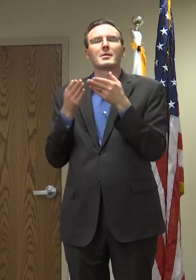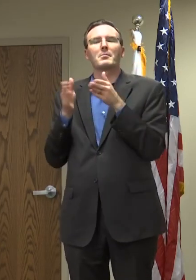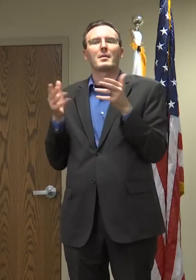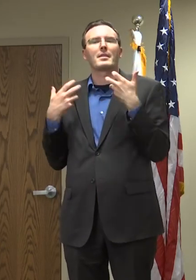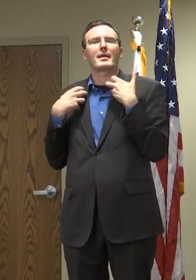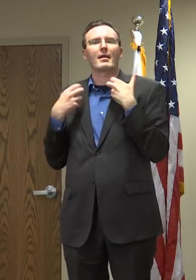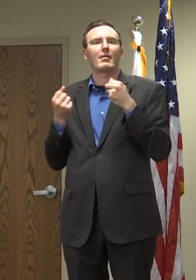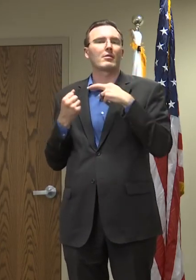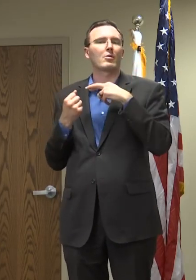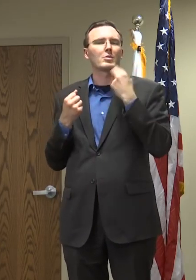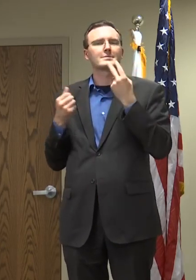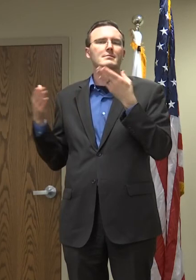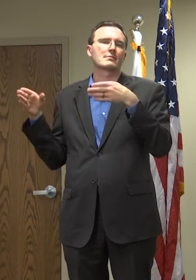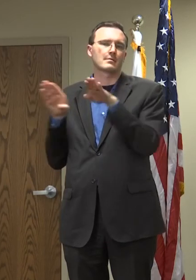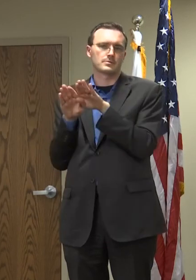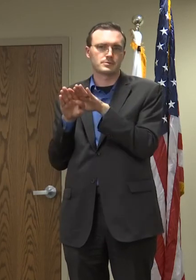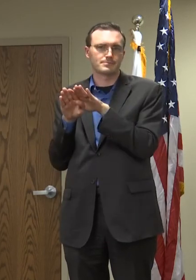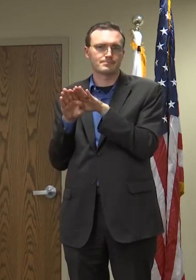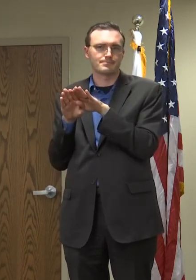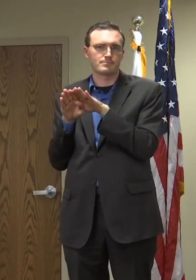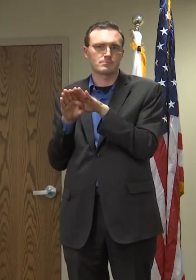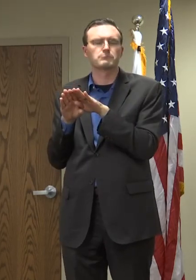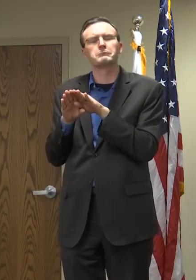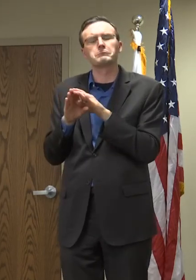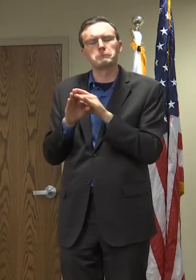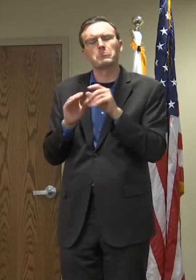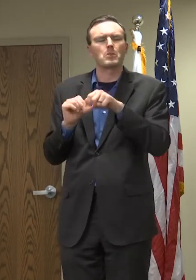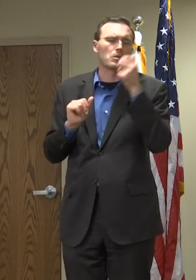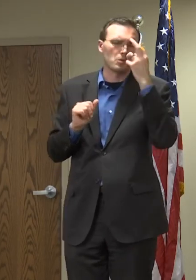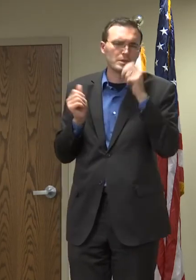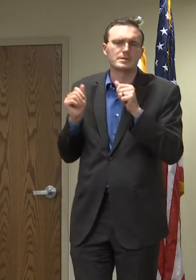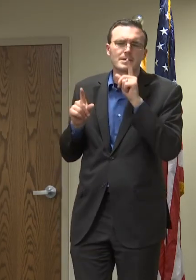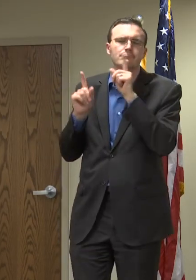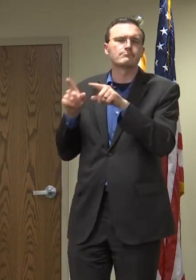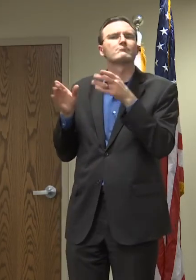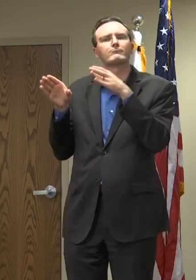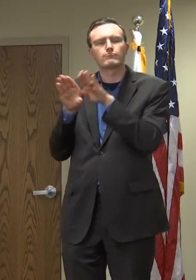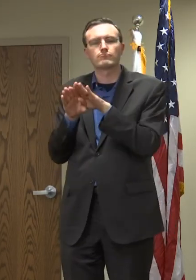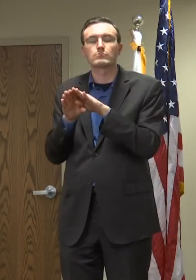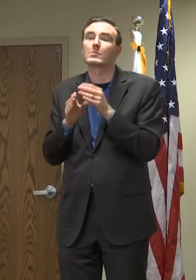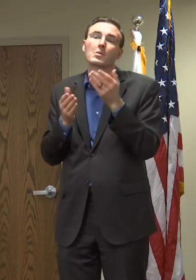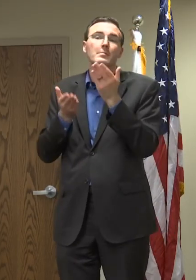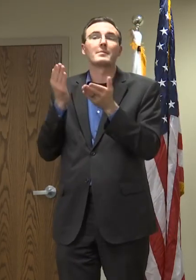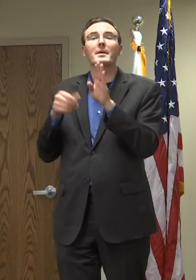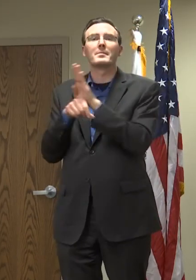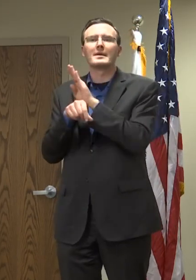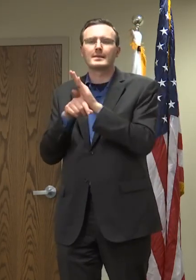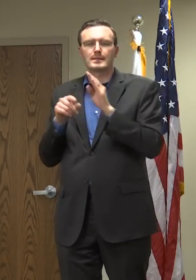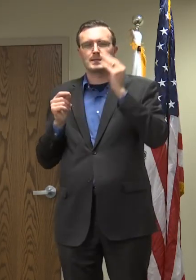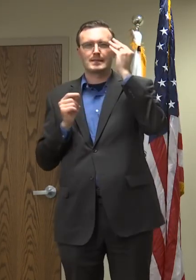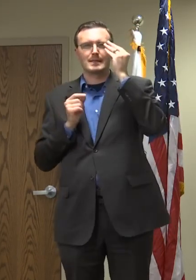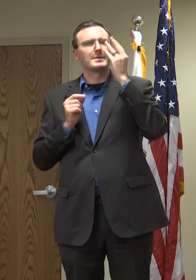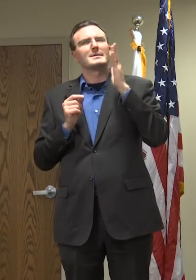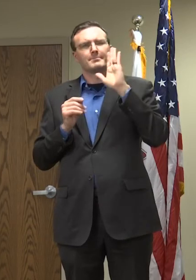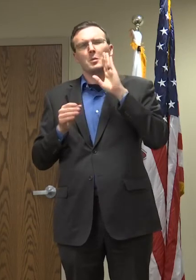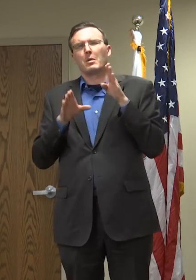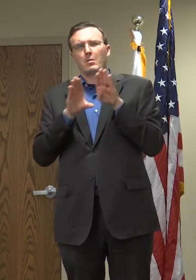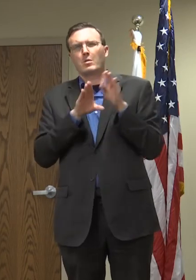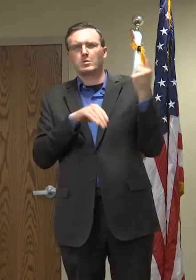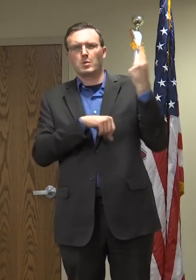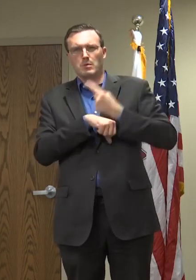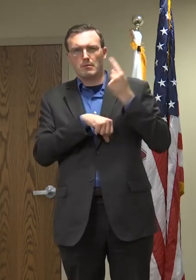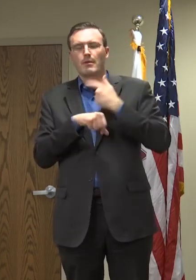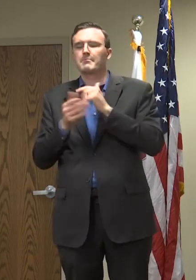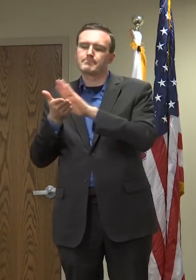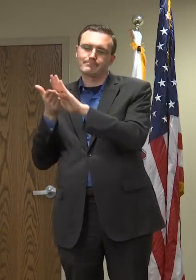public health at risk. Now, there are other closures that occur. Businesses may decide, I'm going to close down for a day to clean or restock